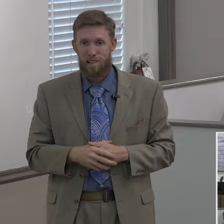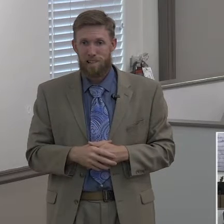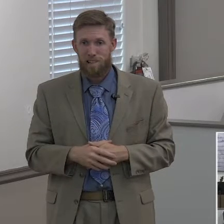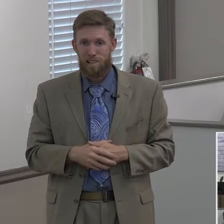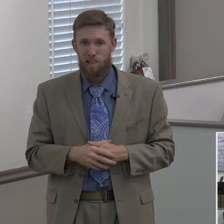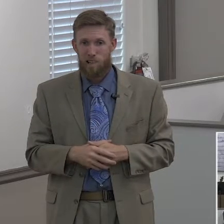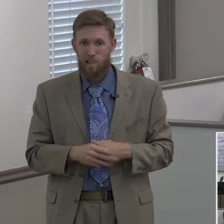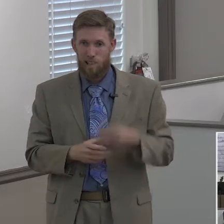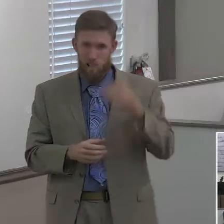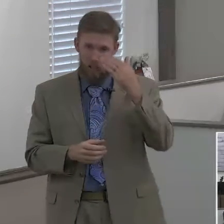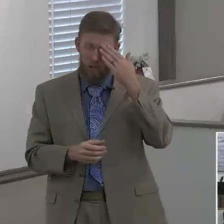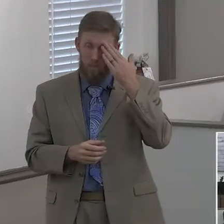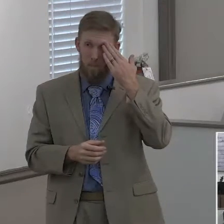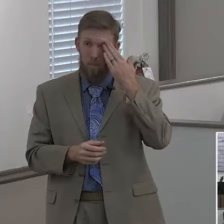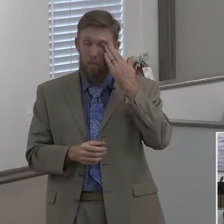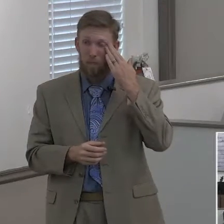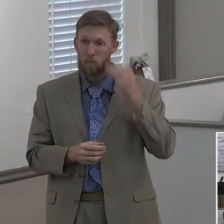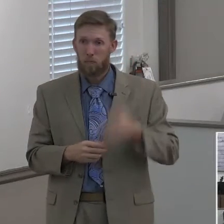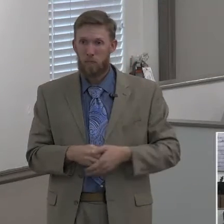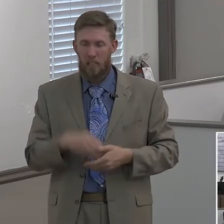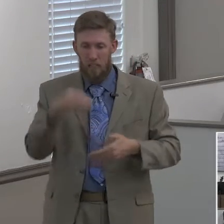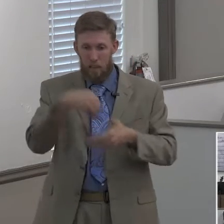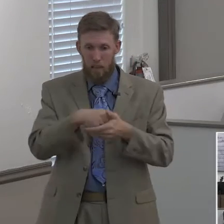Hewn in the side of Golgotha.